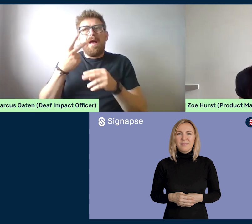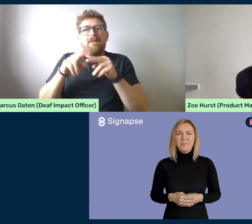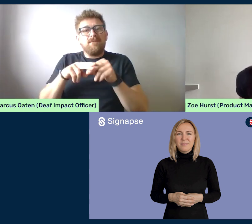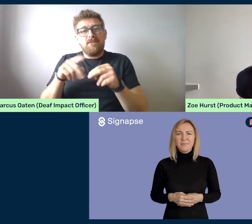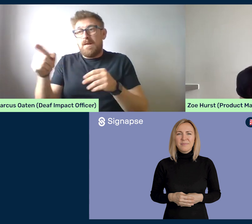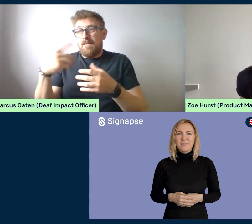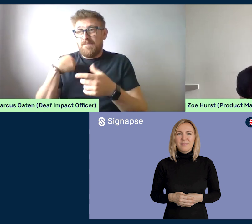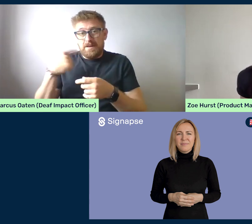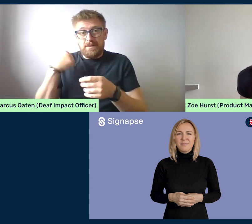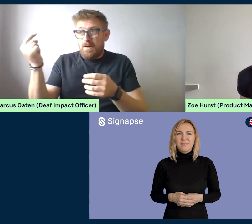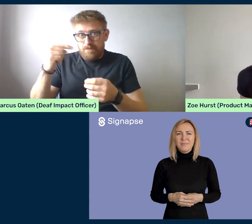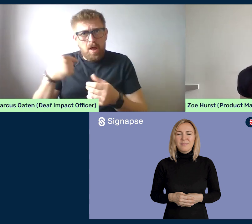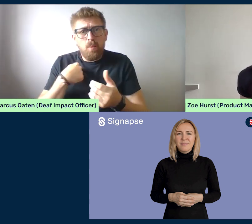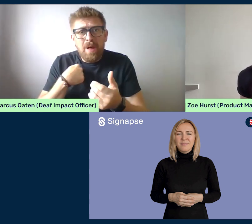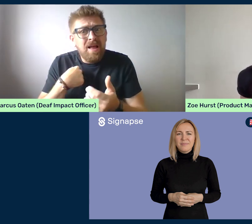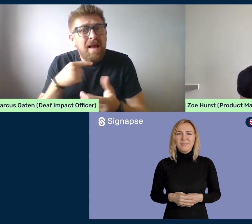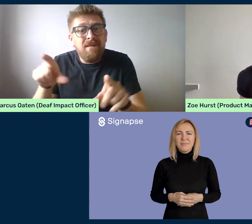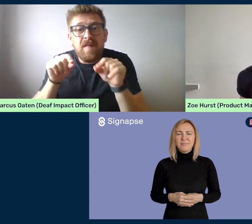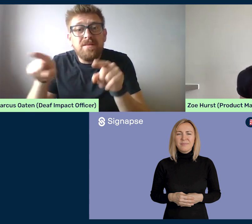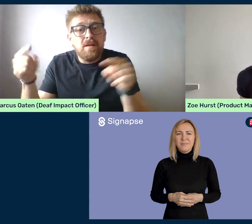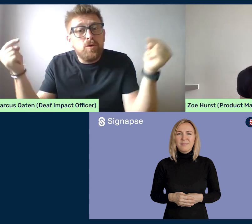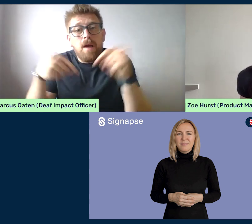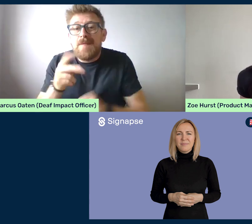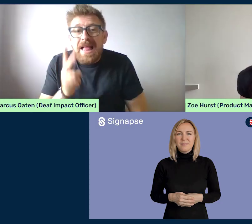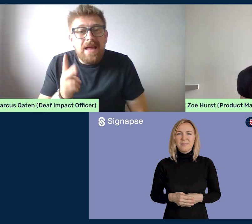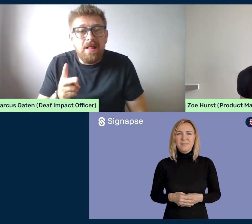feel satisfied in terms Yeah, of what they've said.